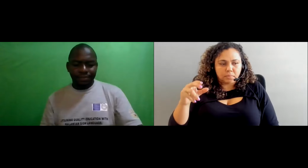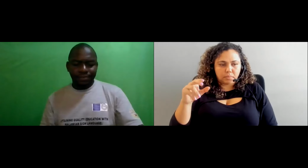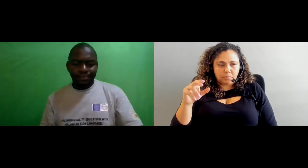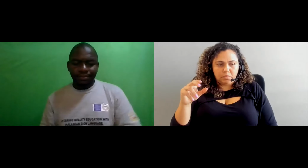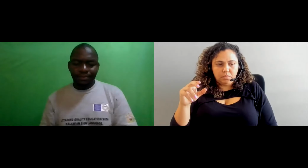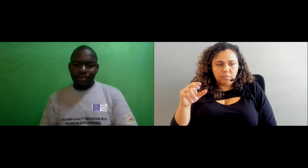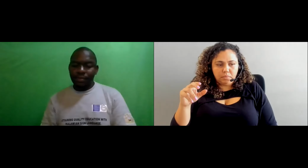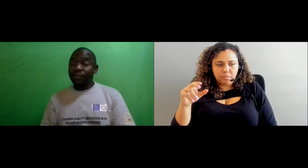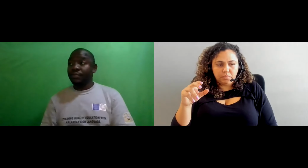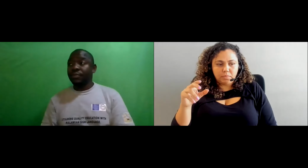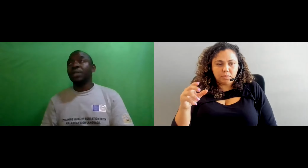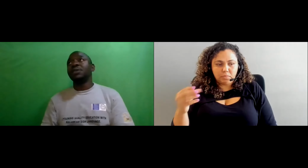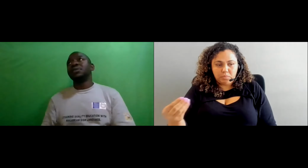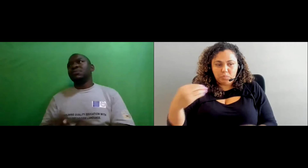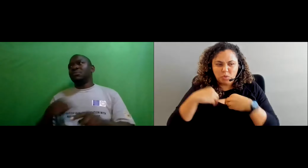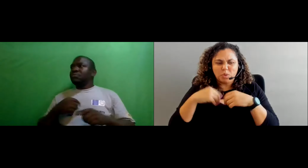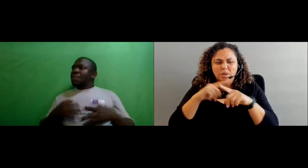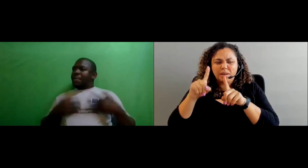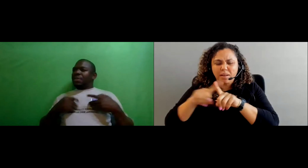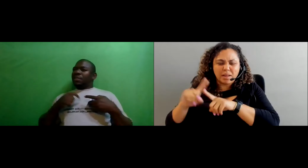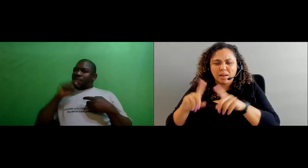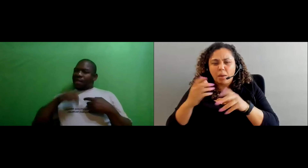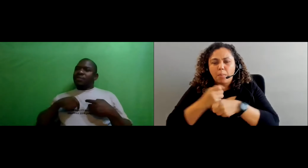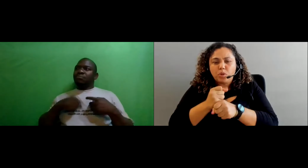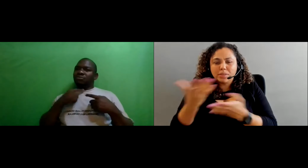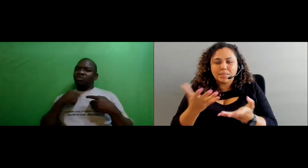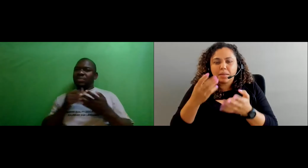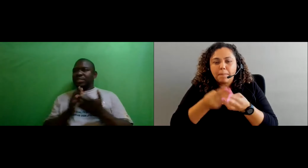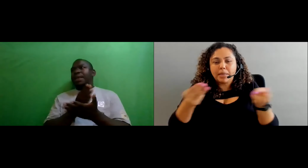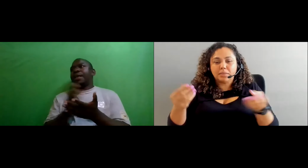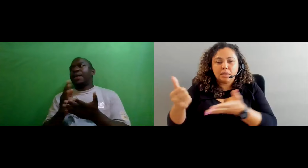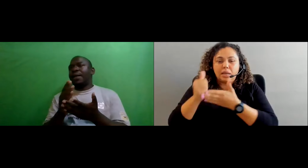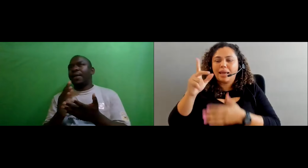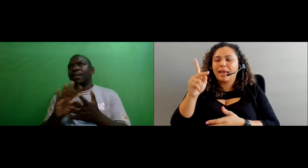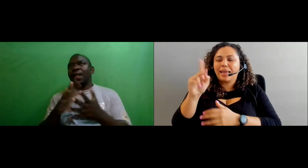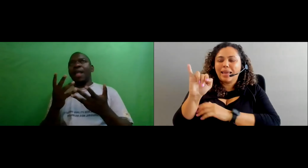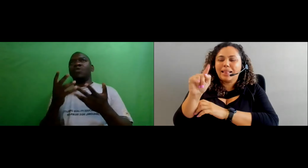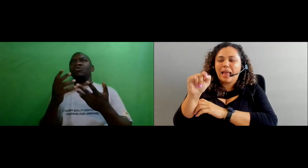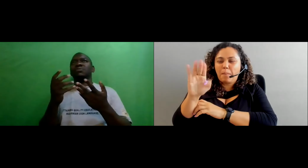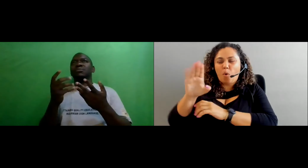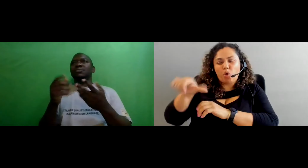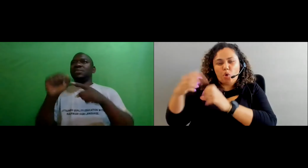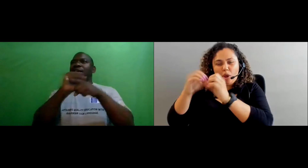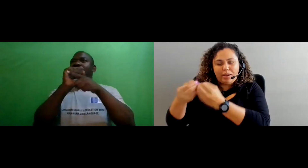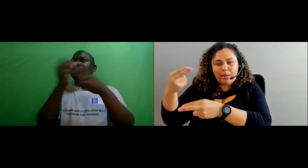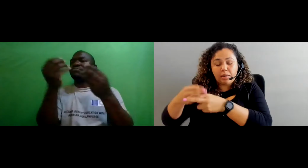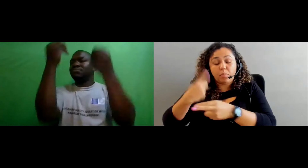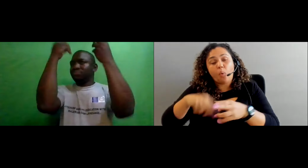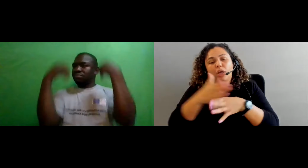standards that we are given for us to produce these materials. So today I'm so happy to share with